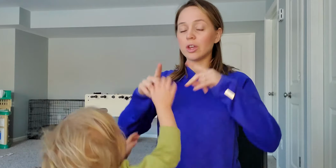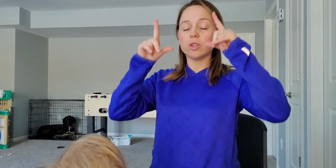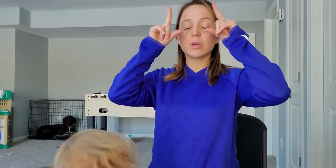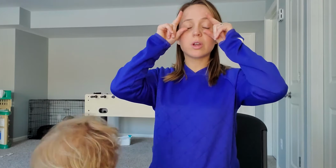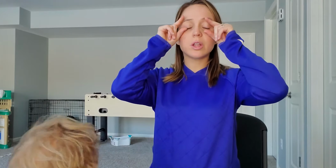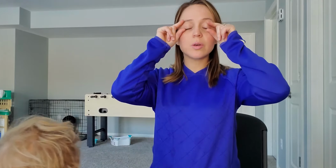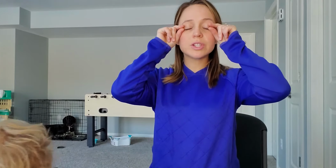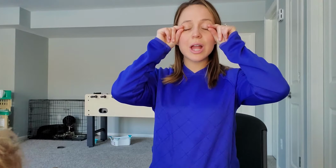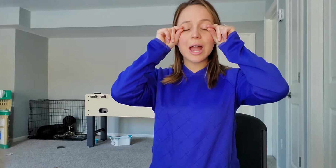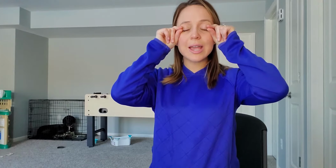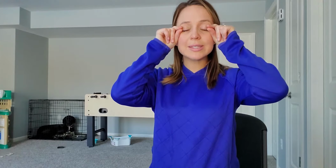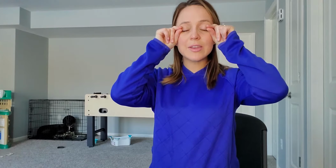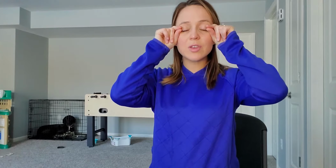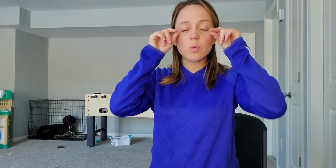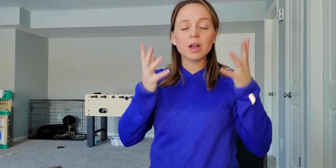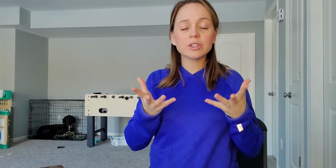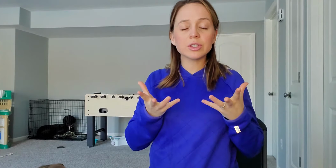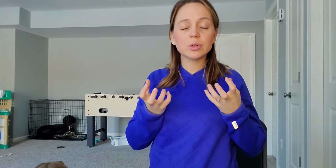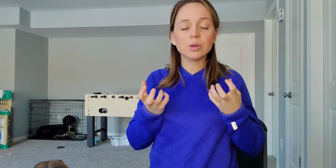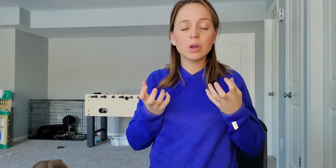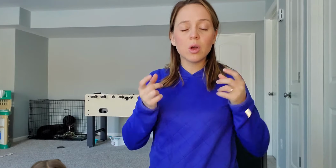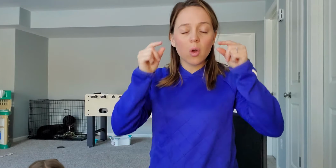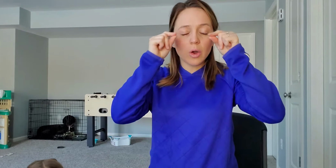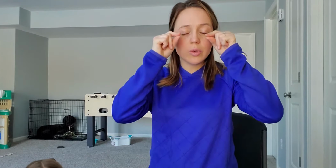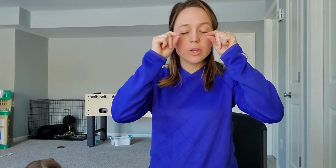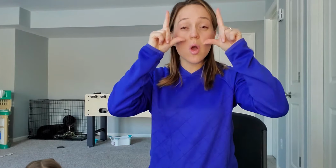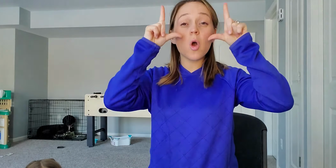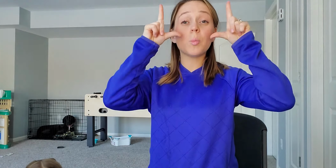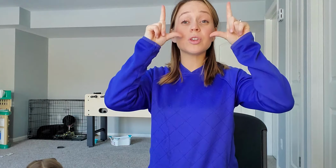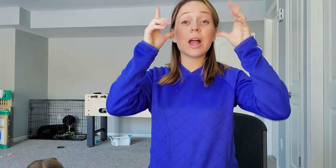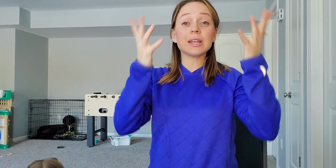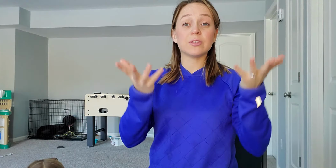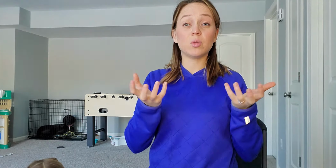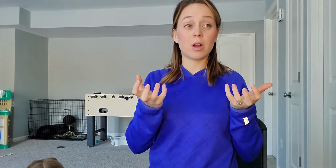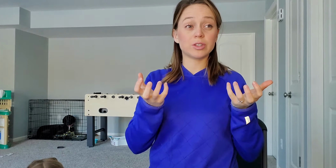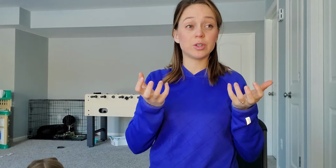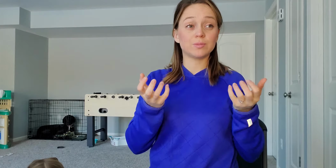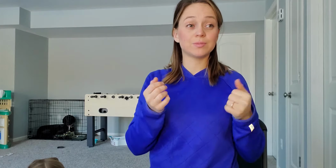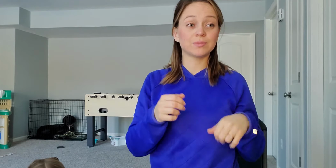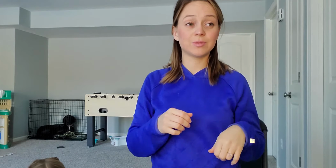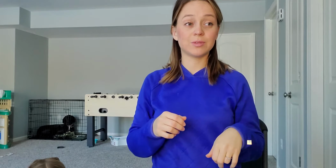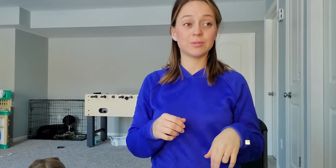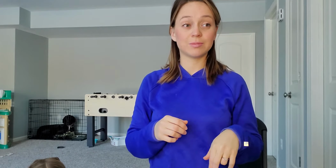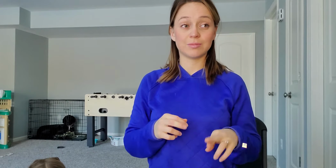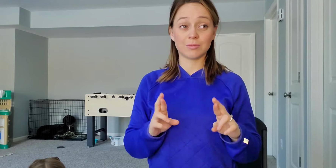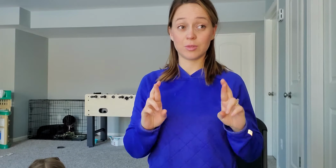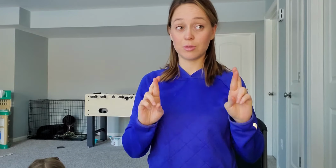You can close your eyes if you want to, or you can open your eyes if you want to.